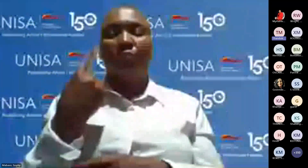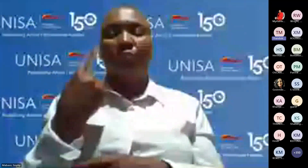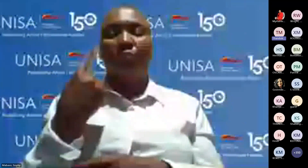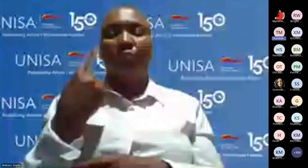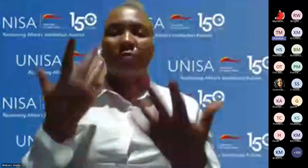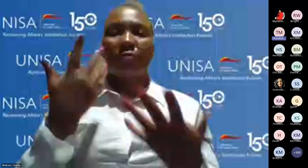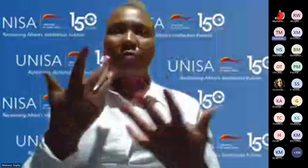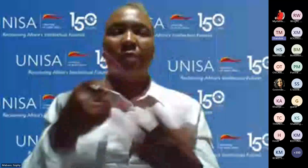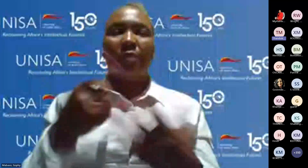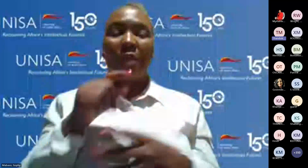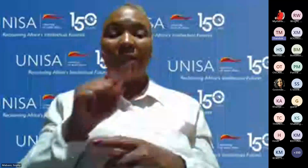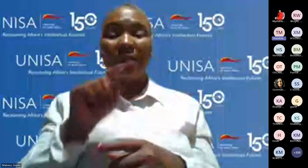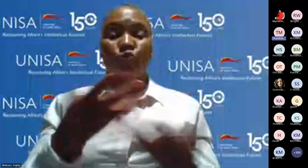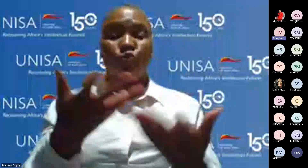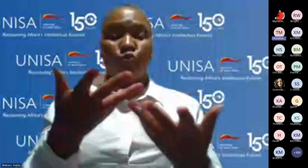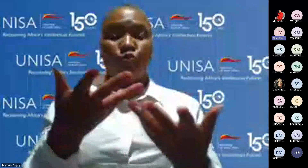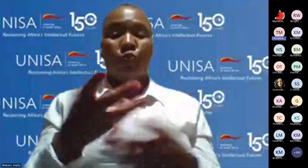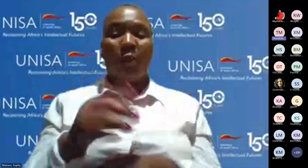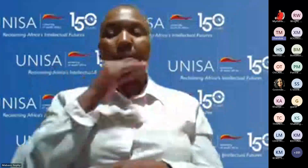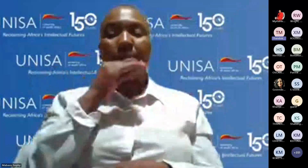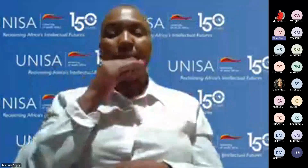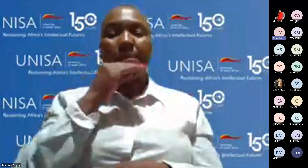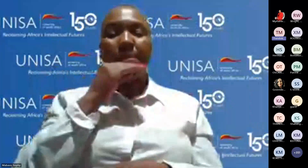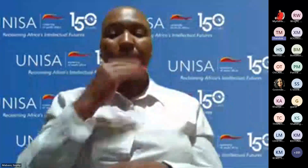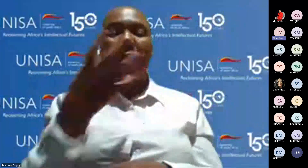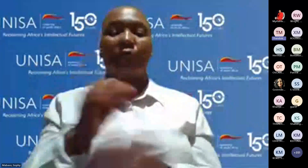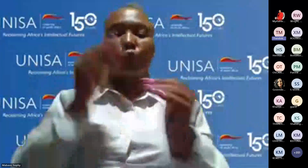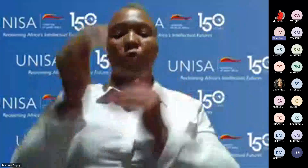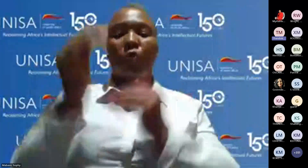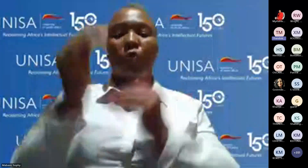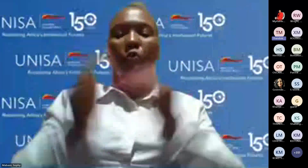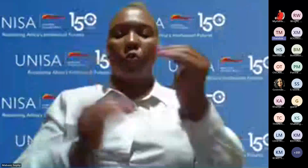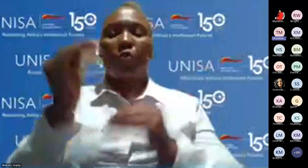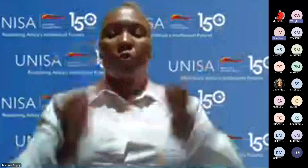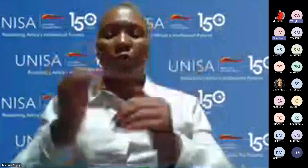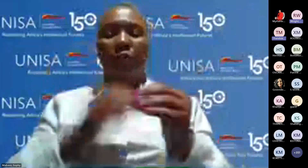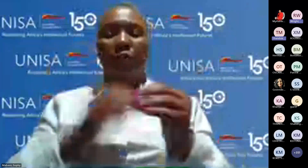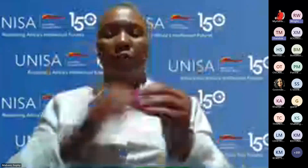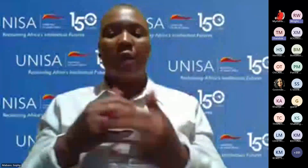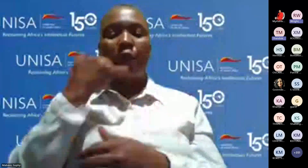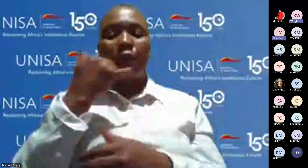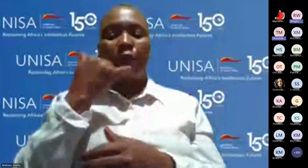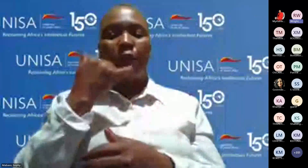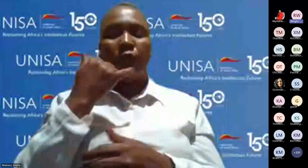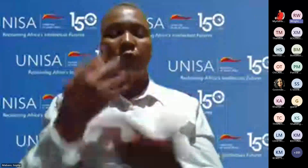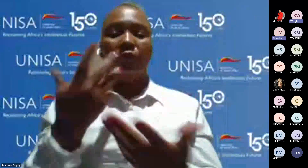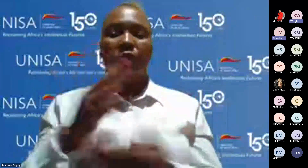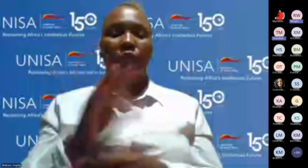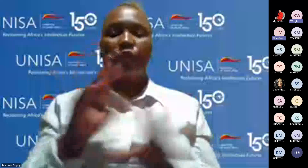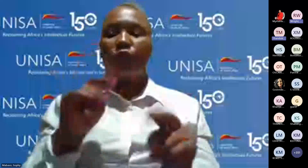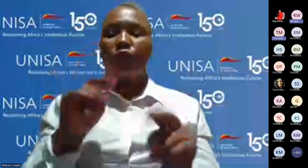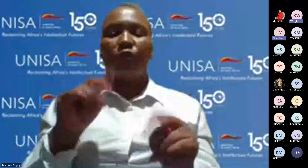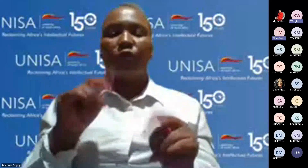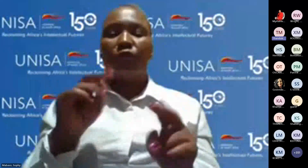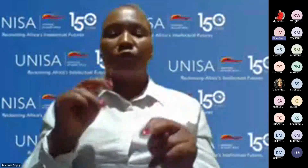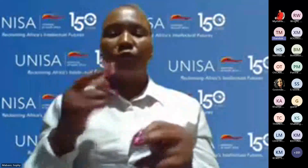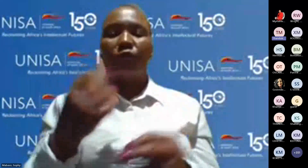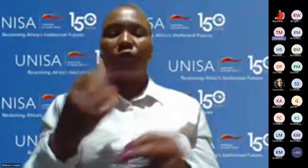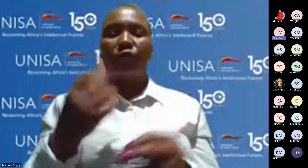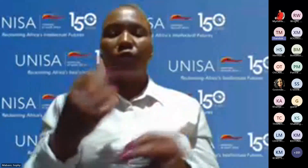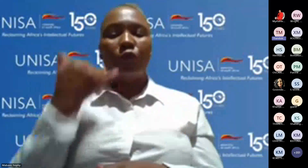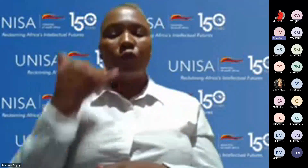the case, then I will have to organize a phone stand for it be a